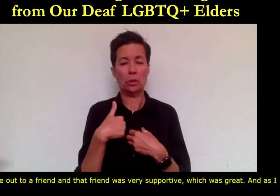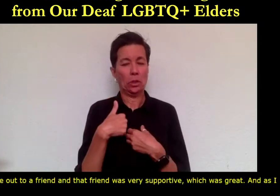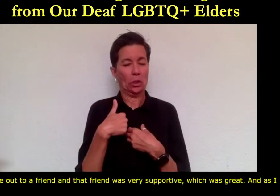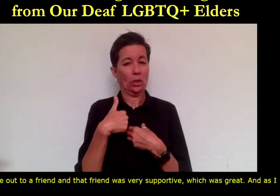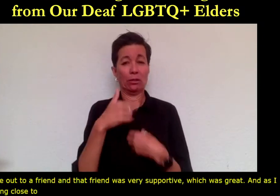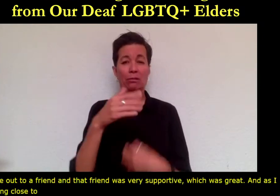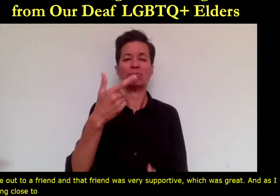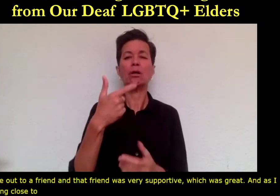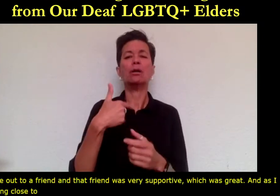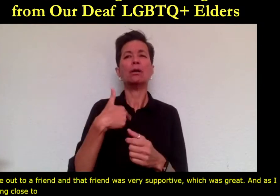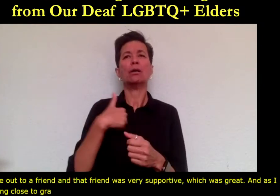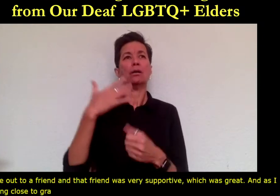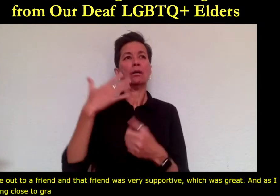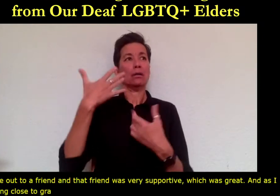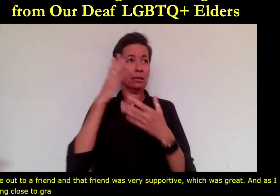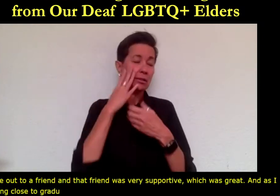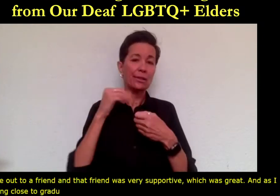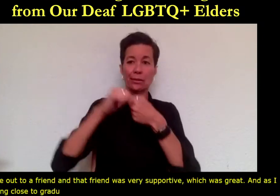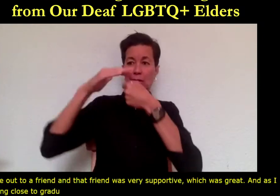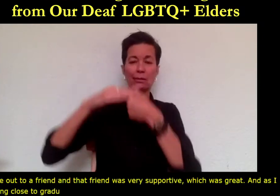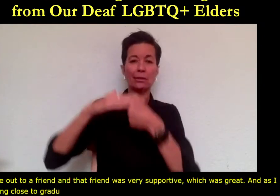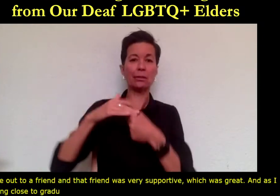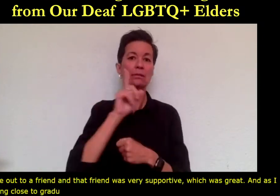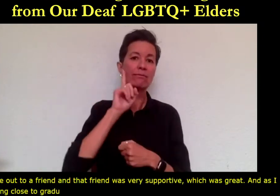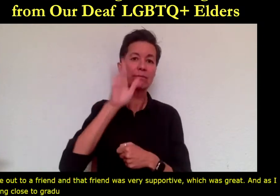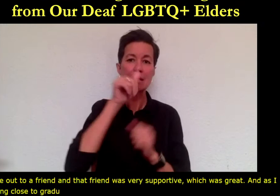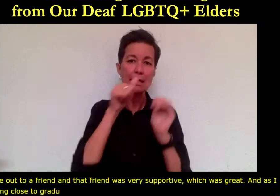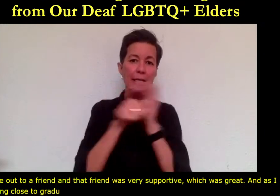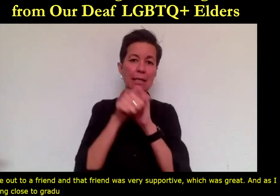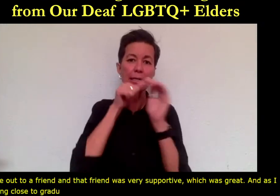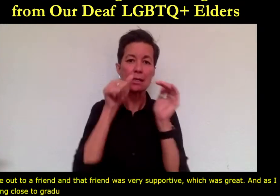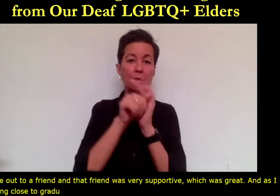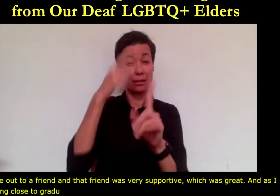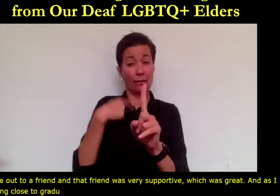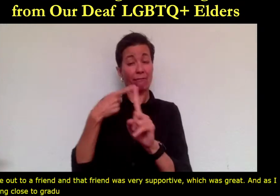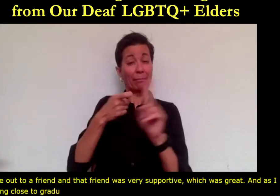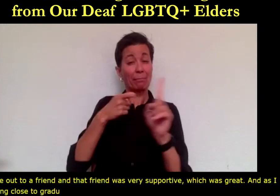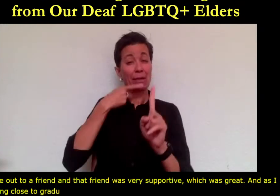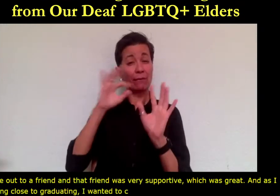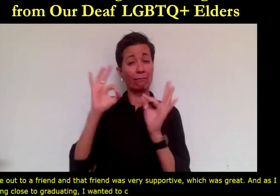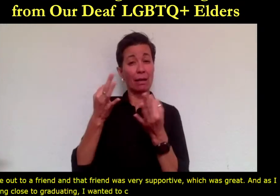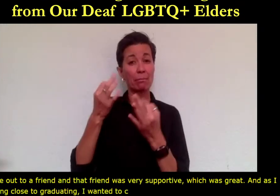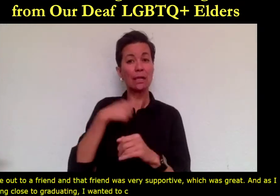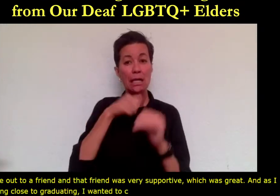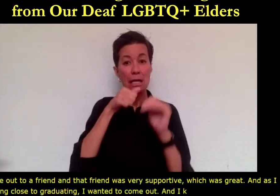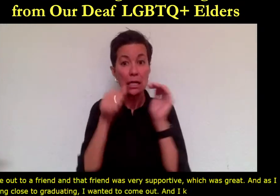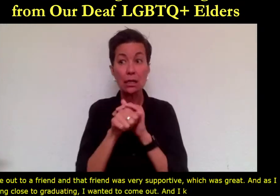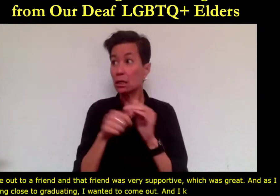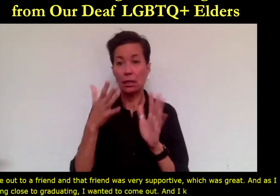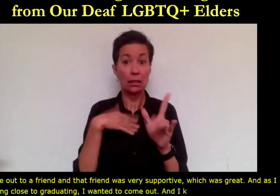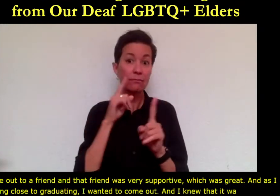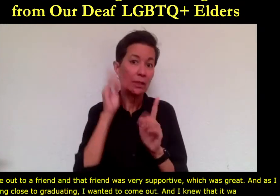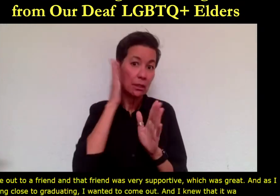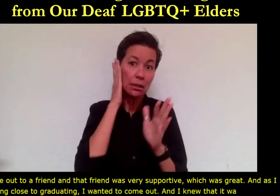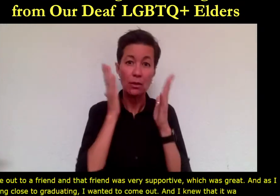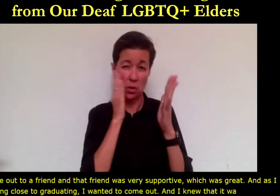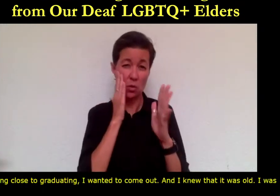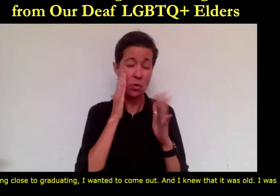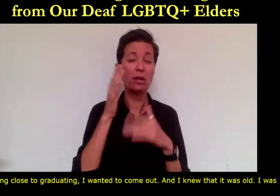but i knew i had to do it i was done being oppressed i had experienced it as a deaf